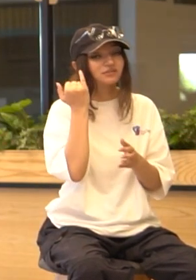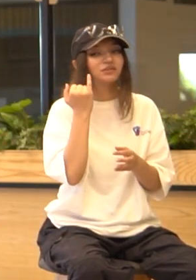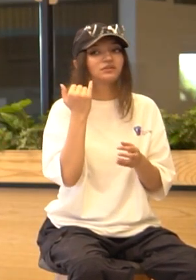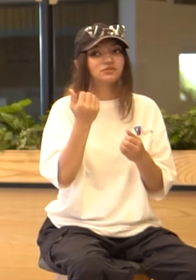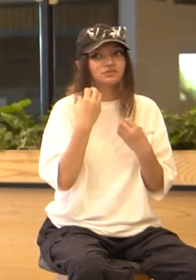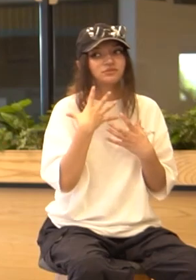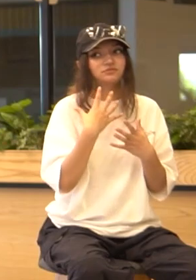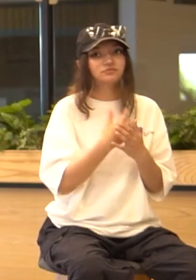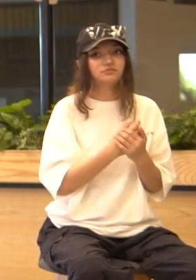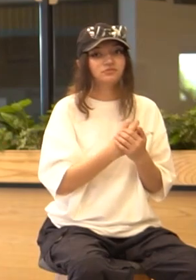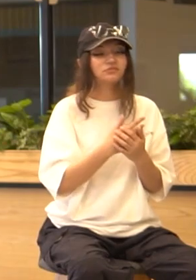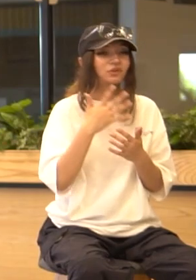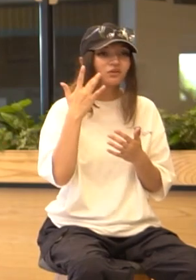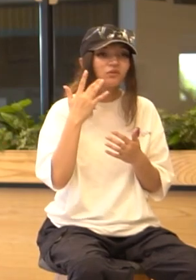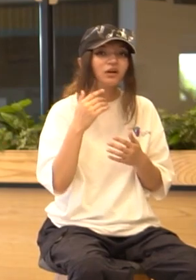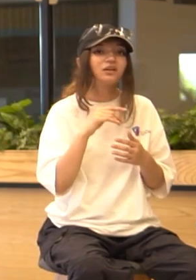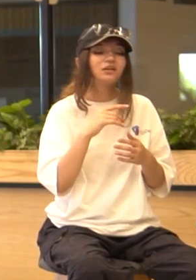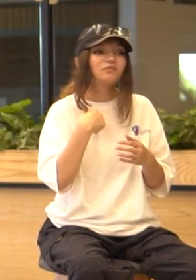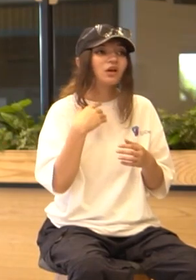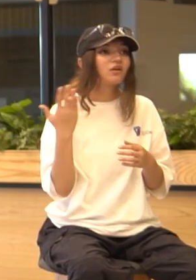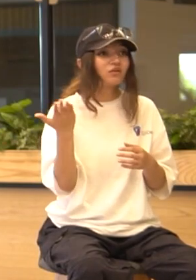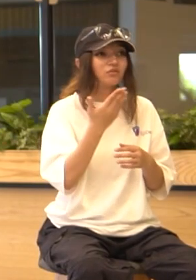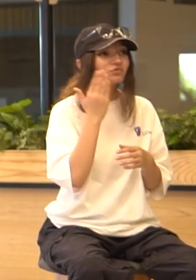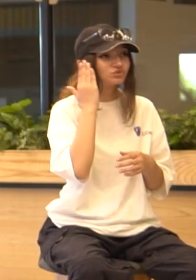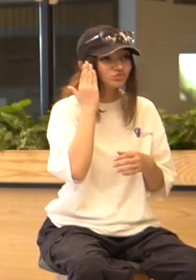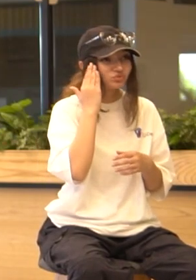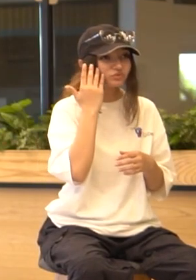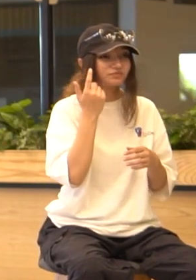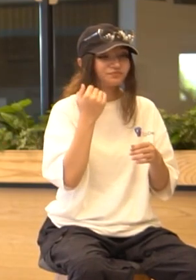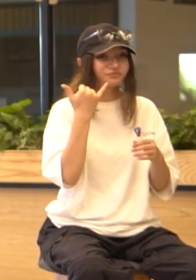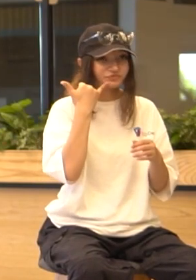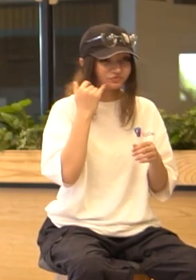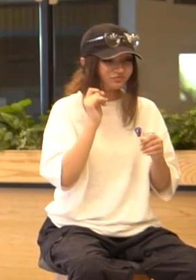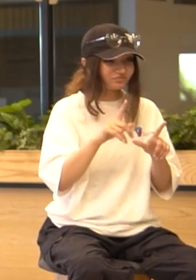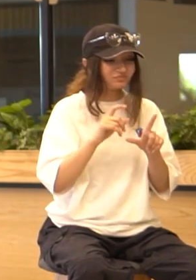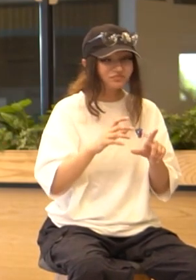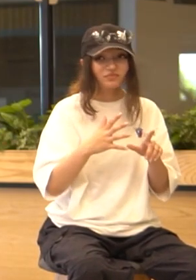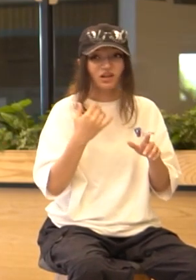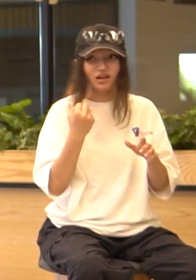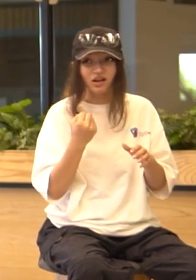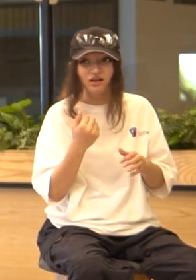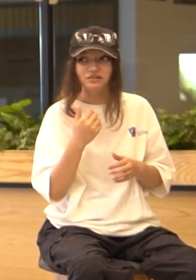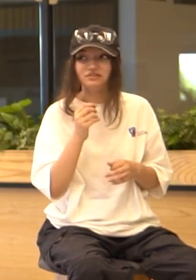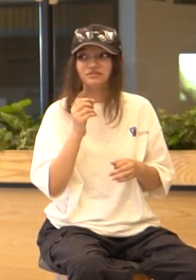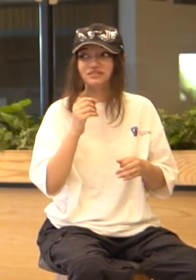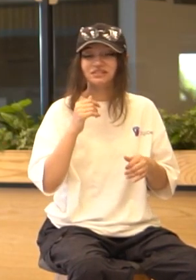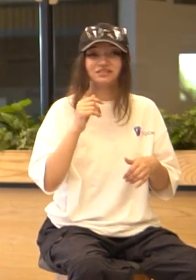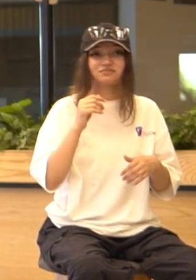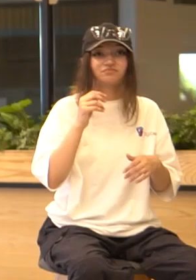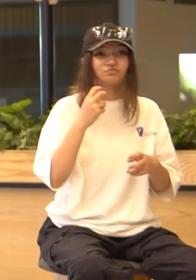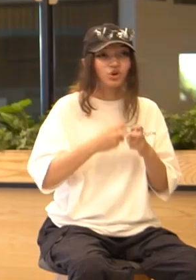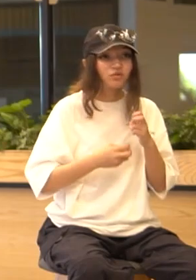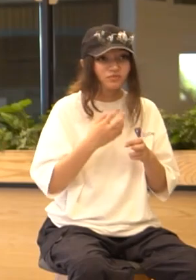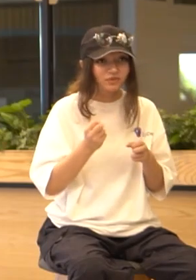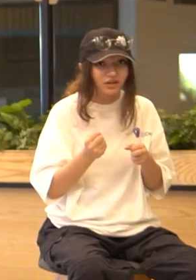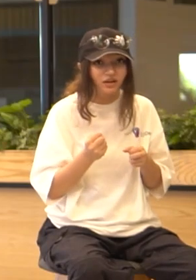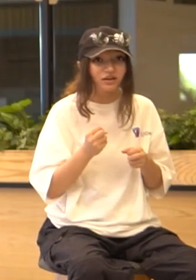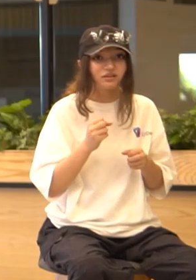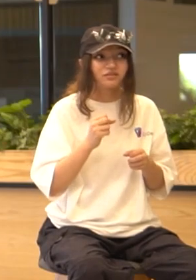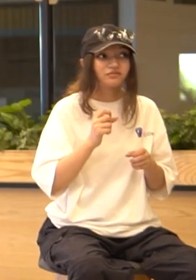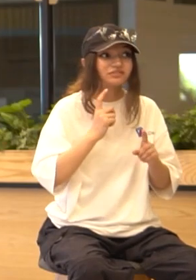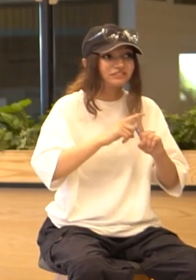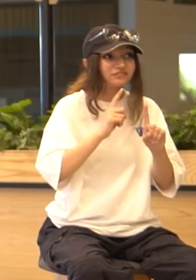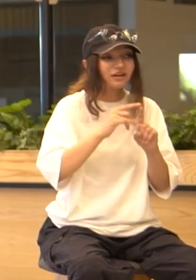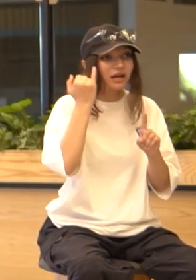a digital space and where time is really short, expectations are really high, and you really need to get